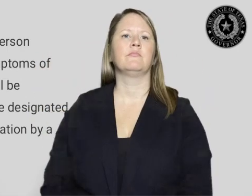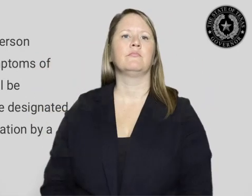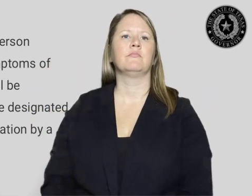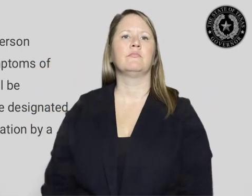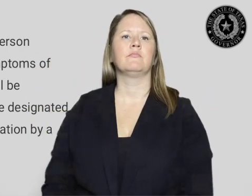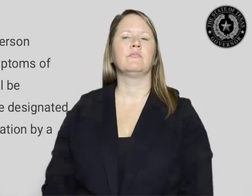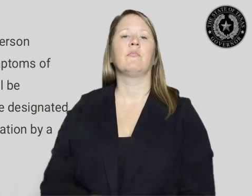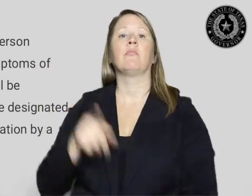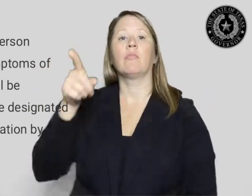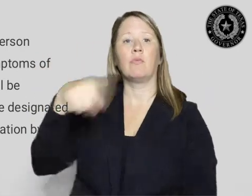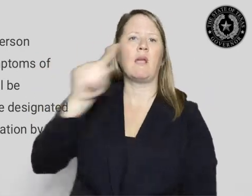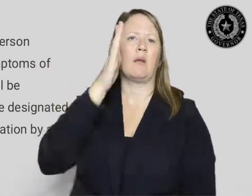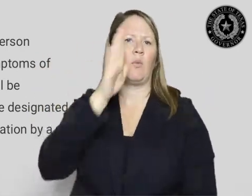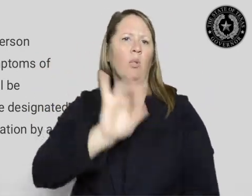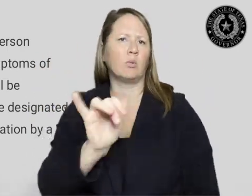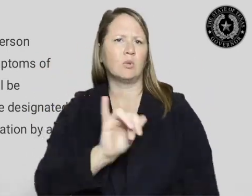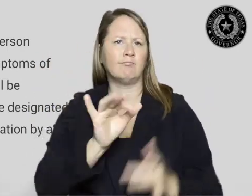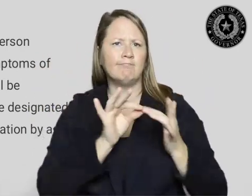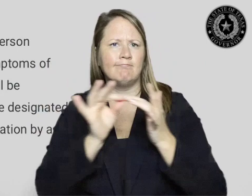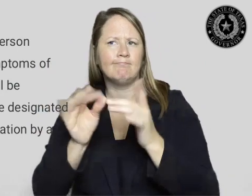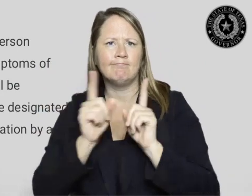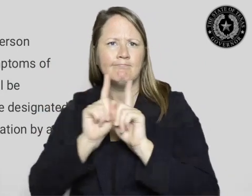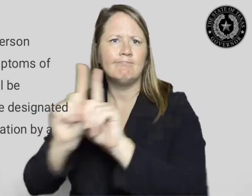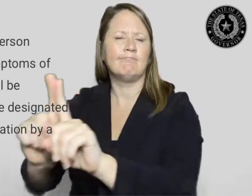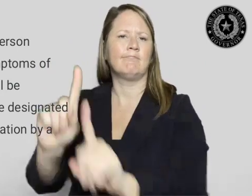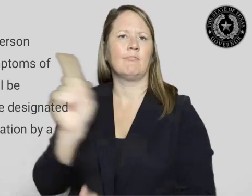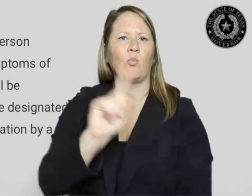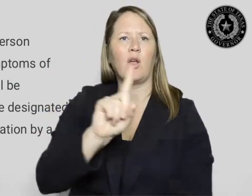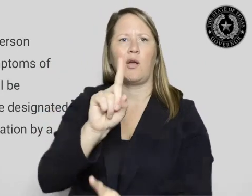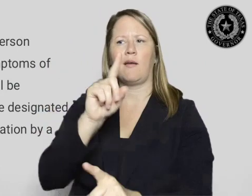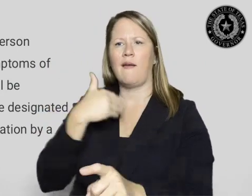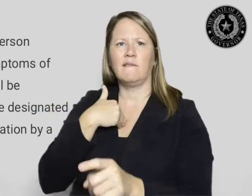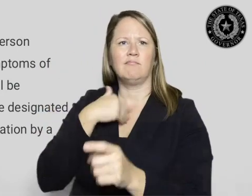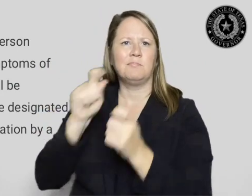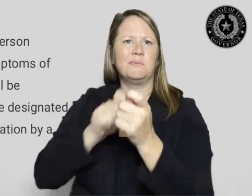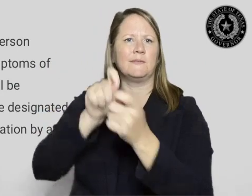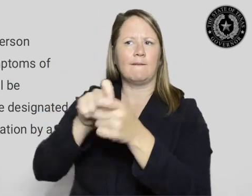location by a DPS Trooper.